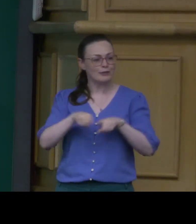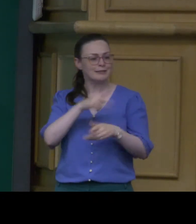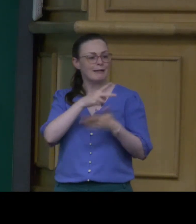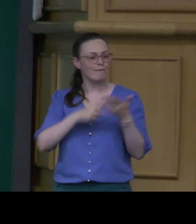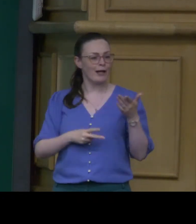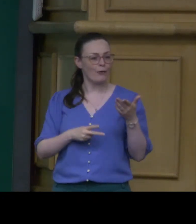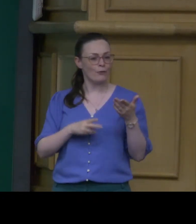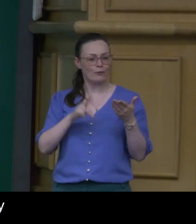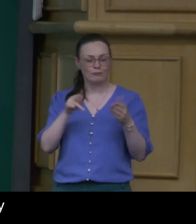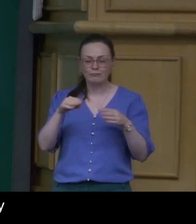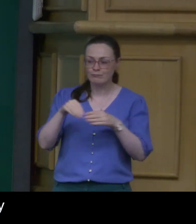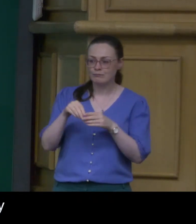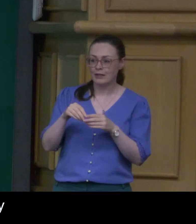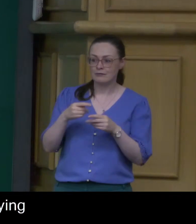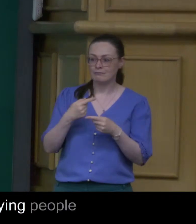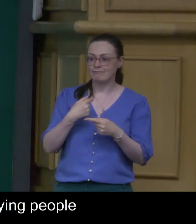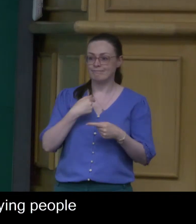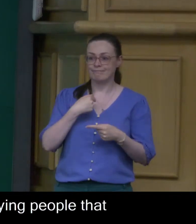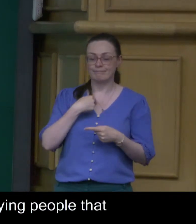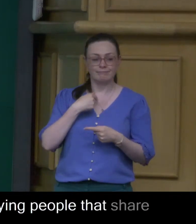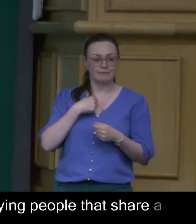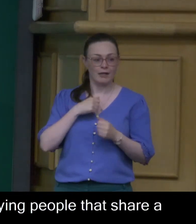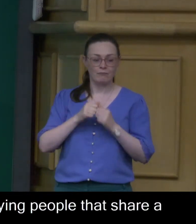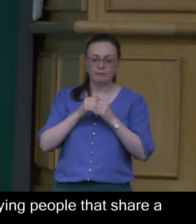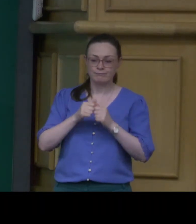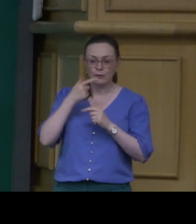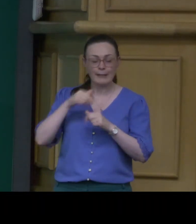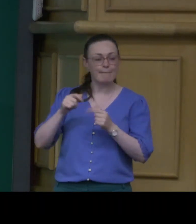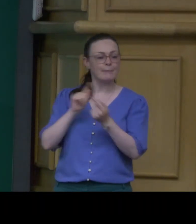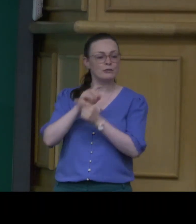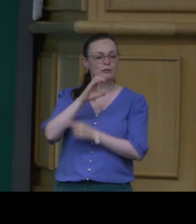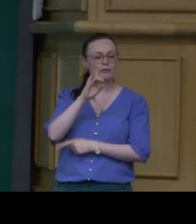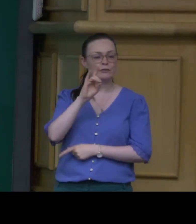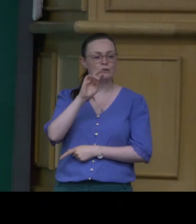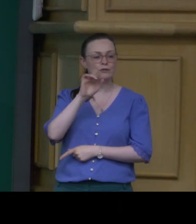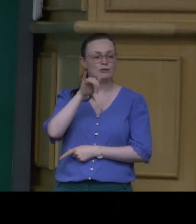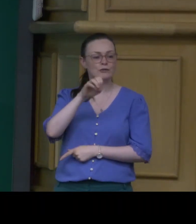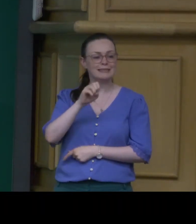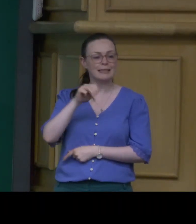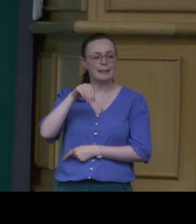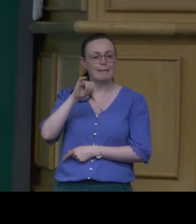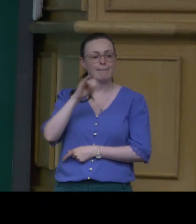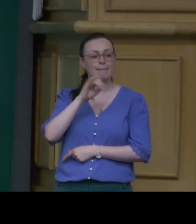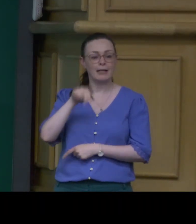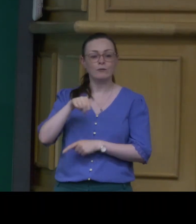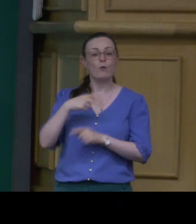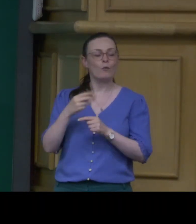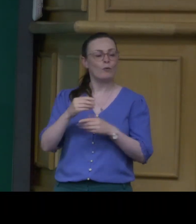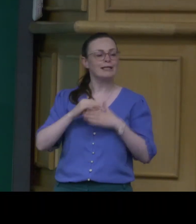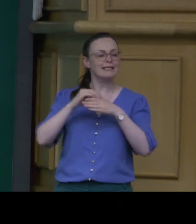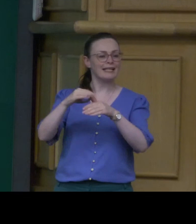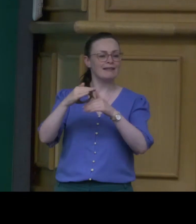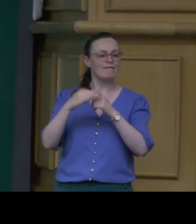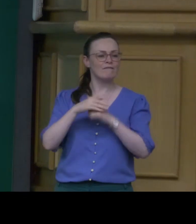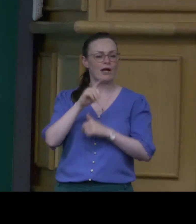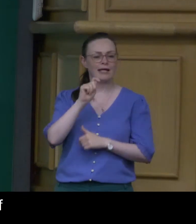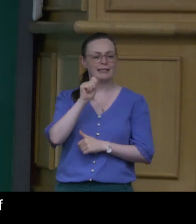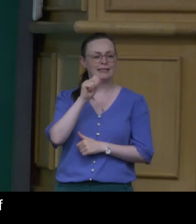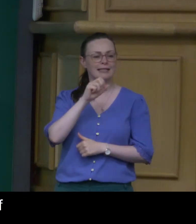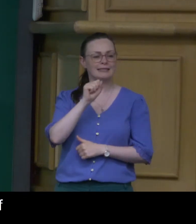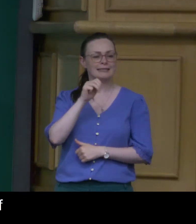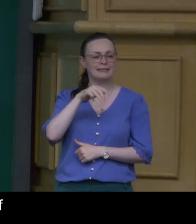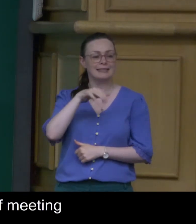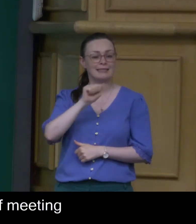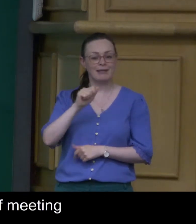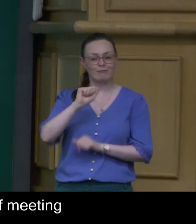values. I had a great privilege of meeting Christine Milne, who was one of the leaders of the Tasmanian Green Party, which I think was the